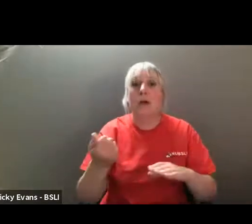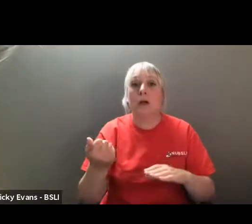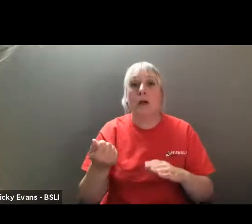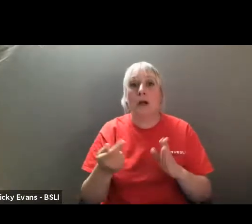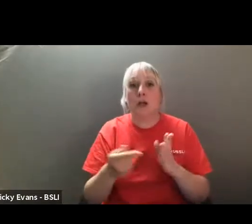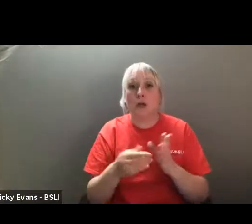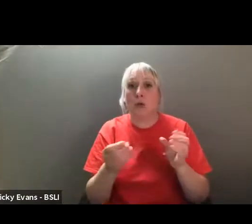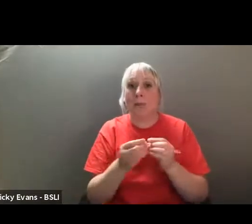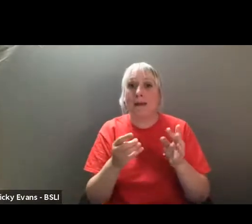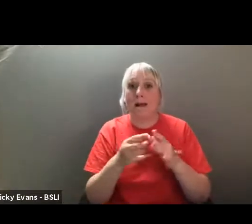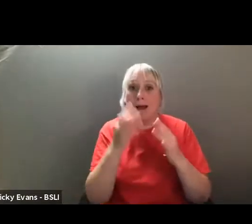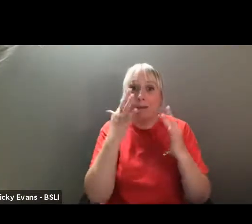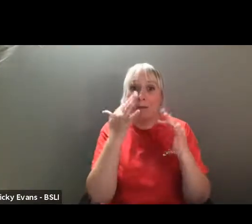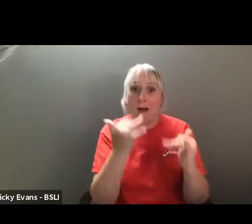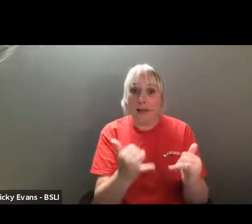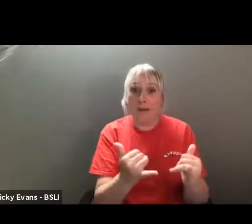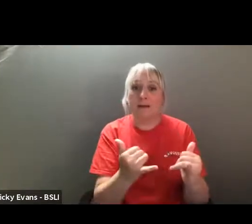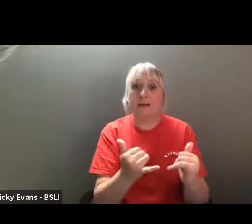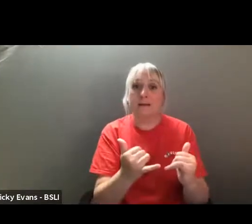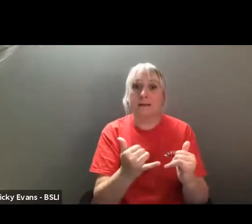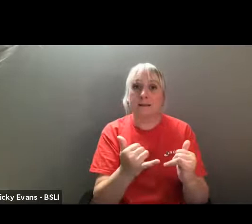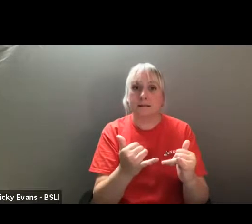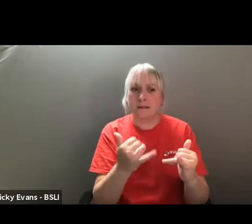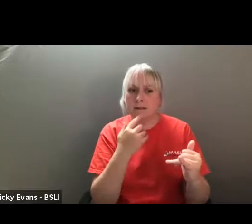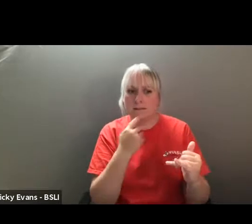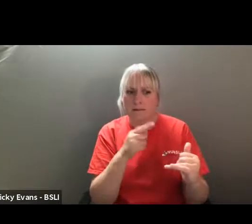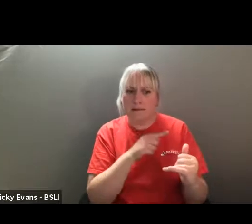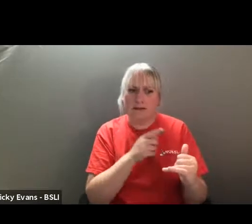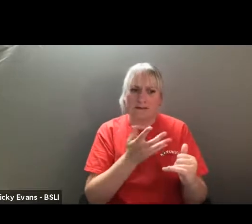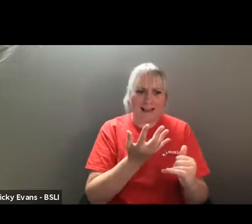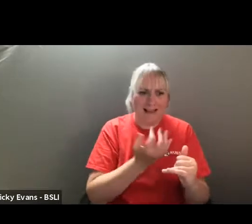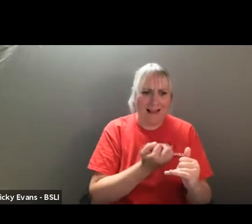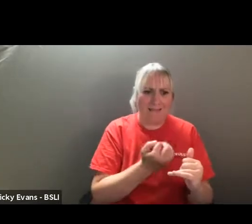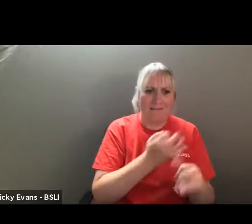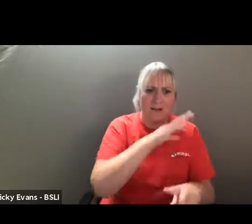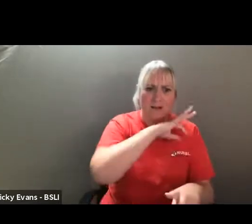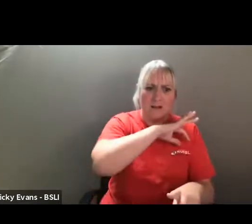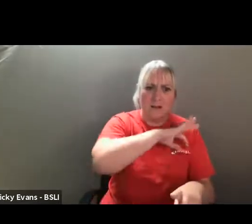pilot alongside an existing social security system.